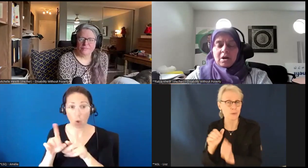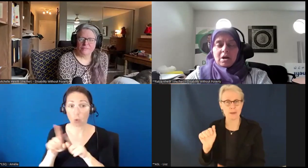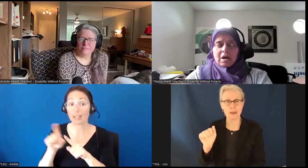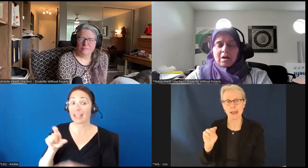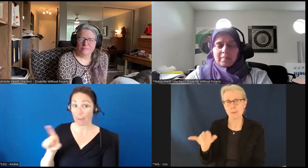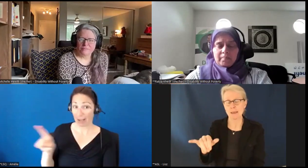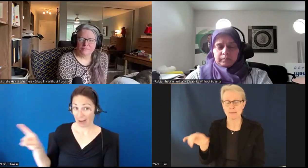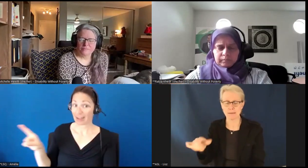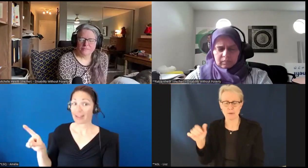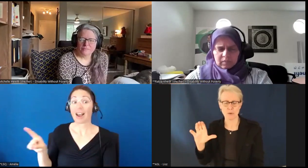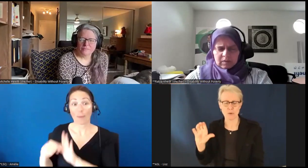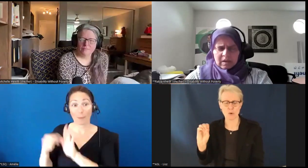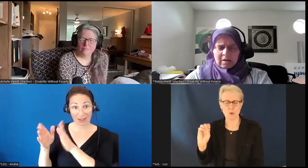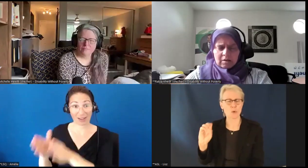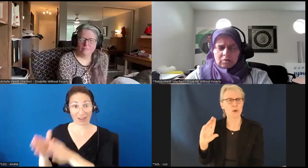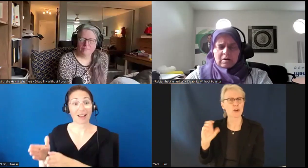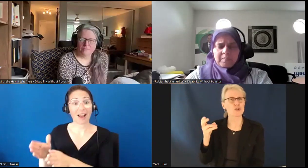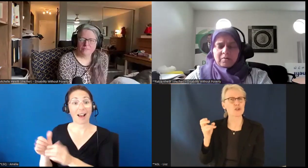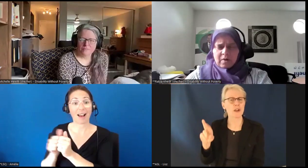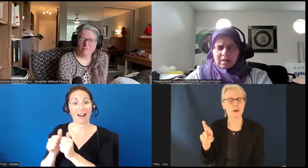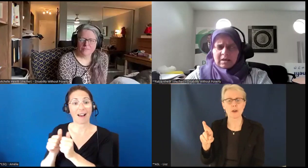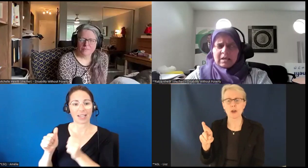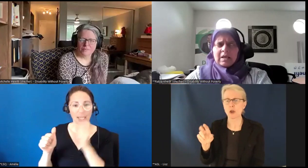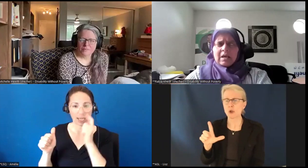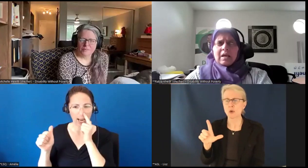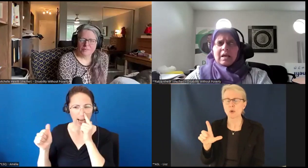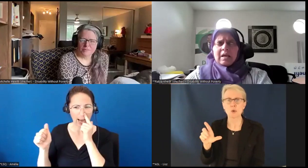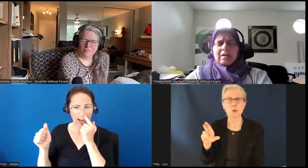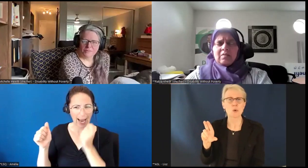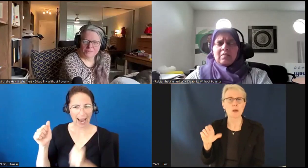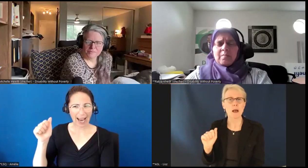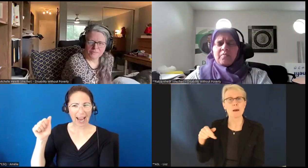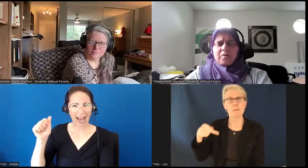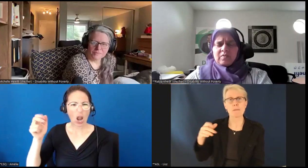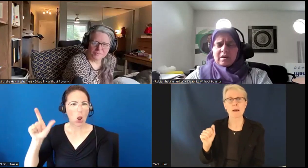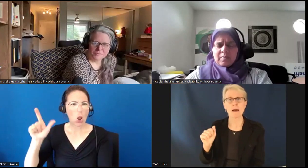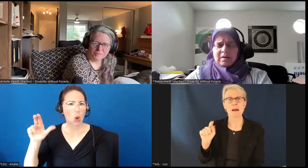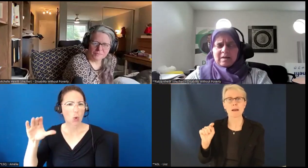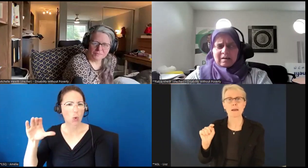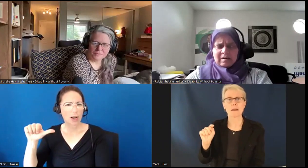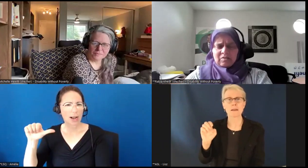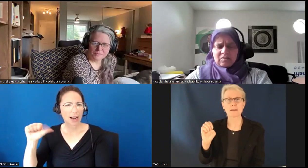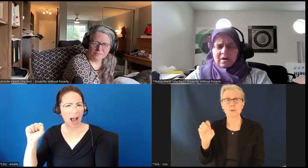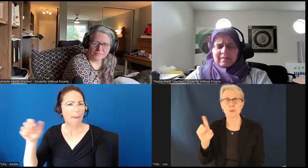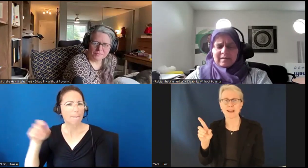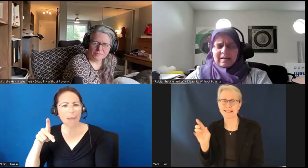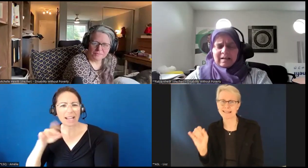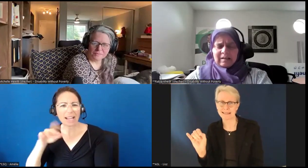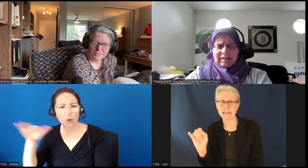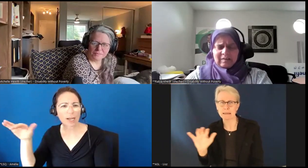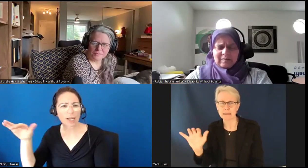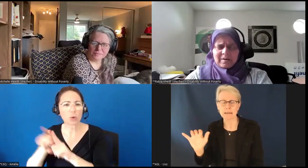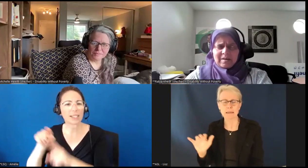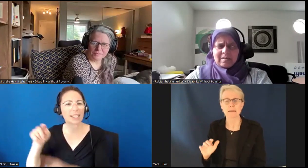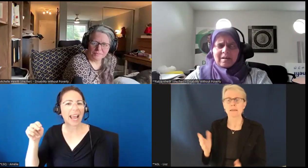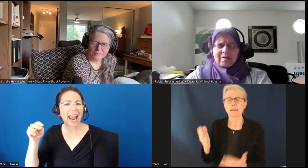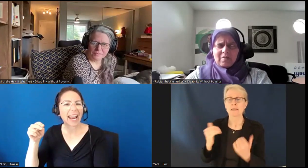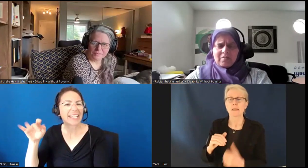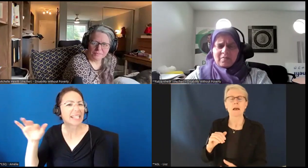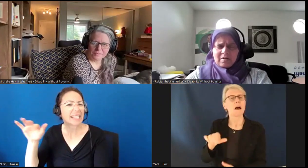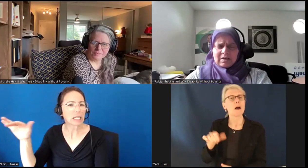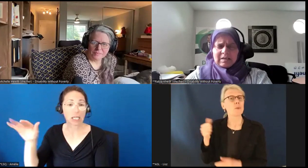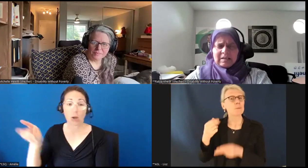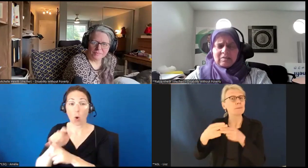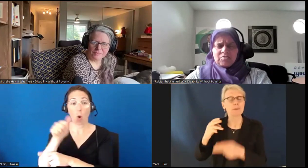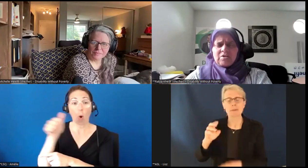co-chair, um, Luca Patuelli, and some folks that have been connected to us, like Elizabeth, one